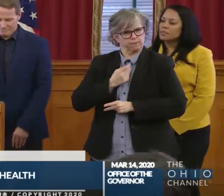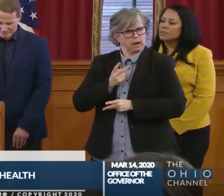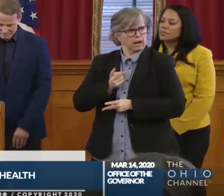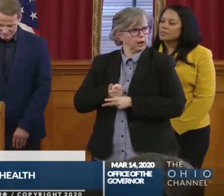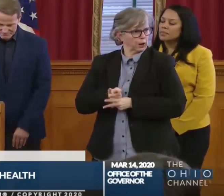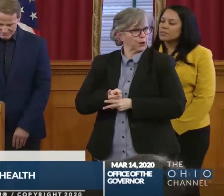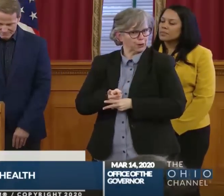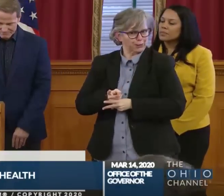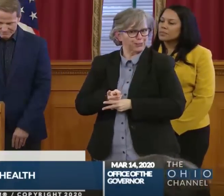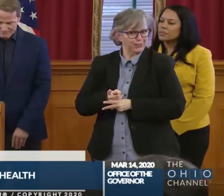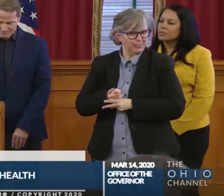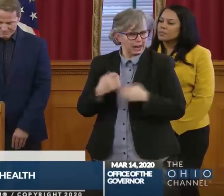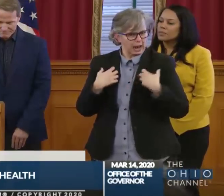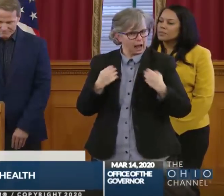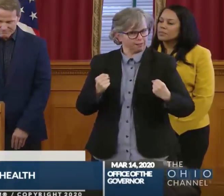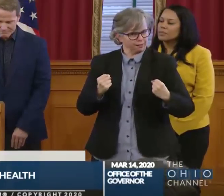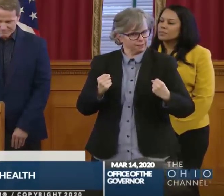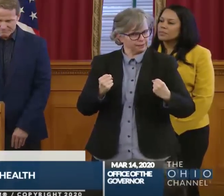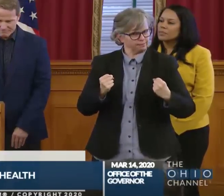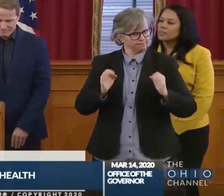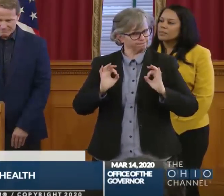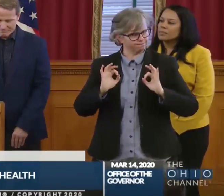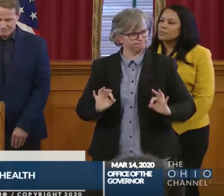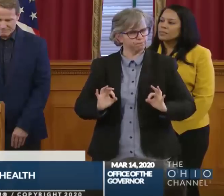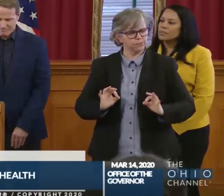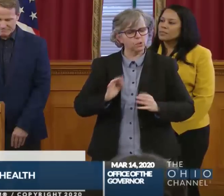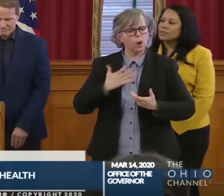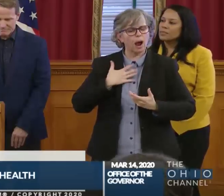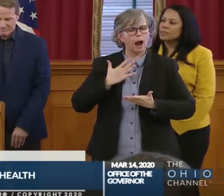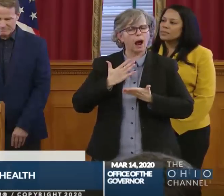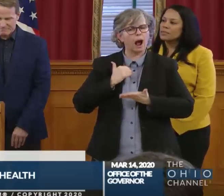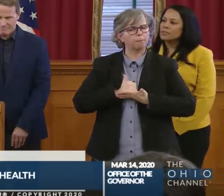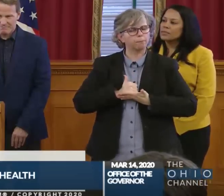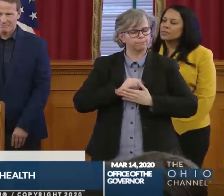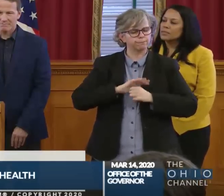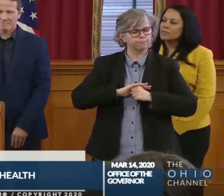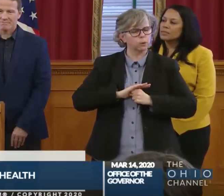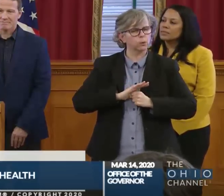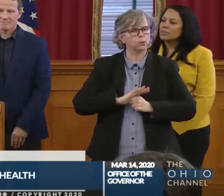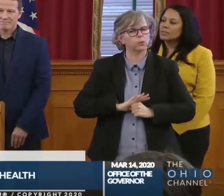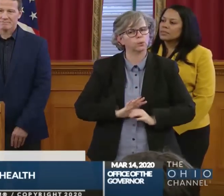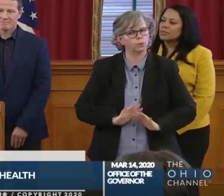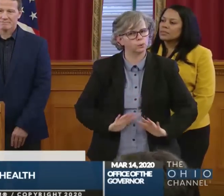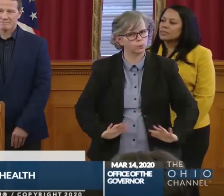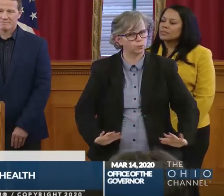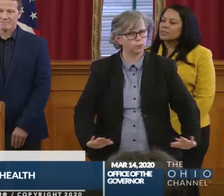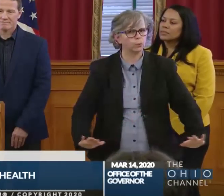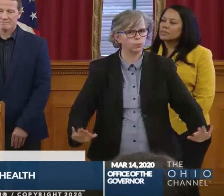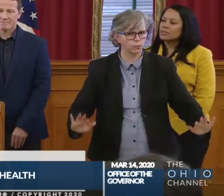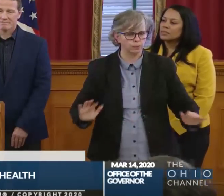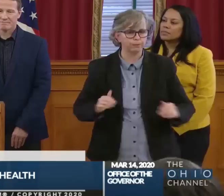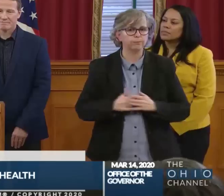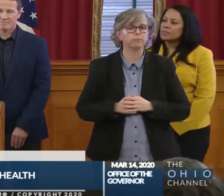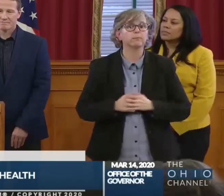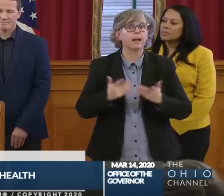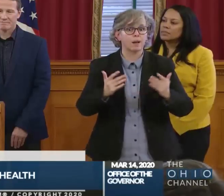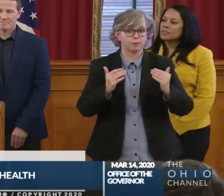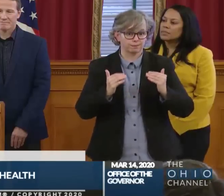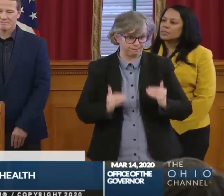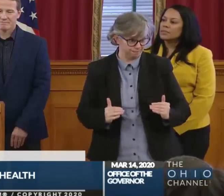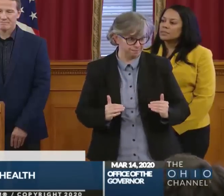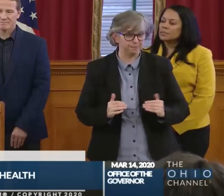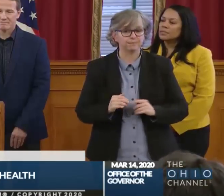emotions too, and just reducing that stress. Also, pay attention to signs of stress in yourself and in your family and